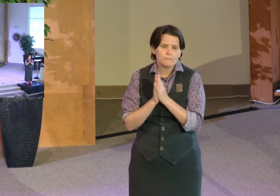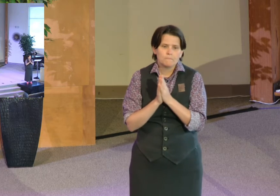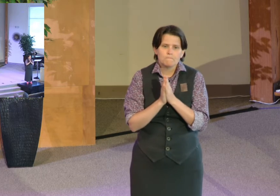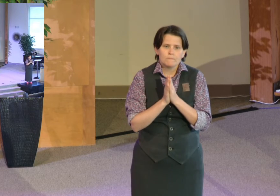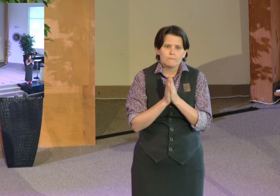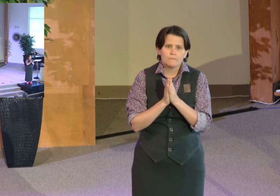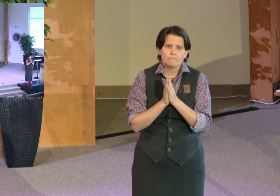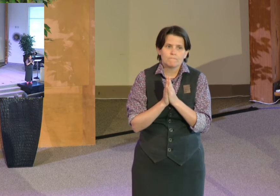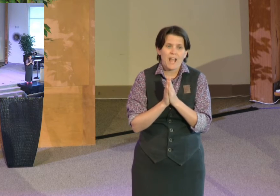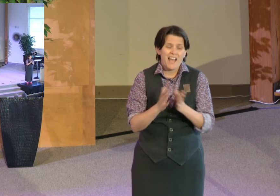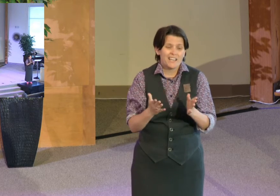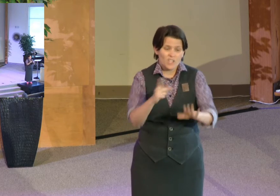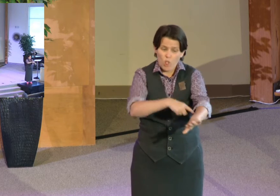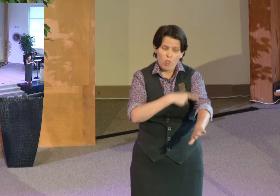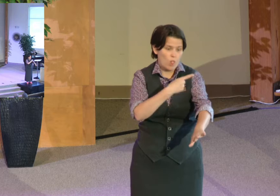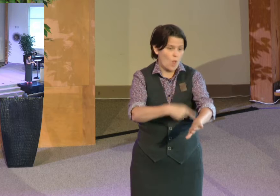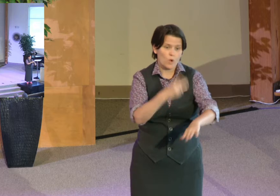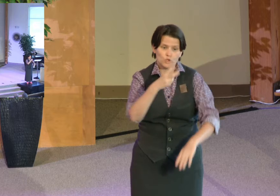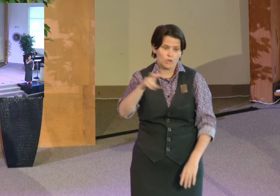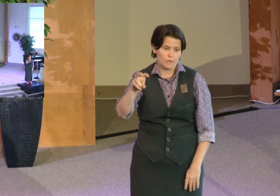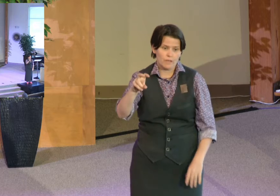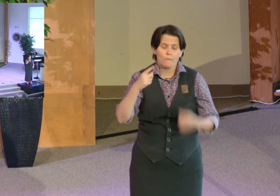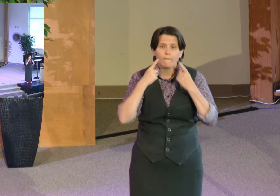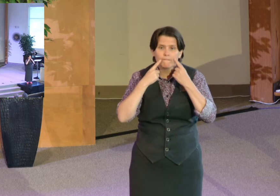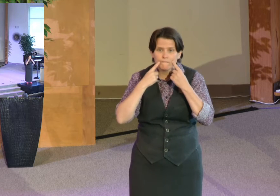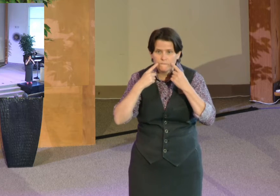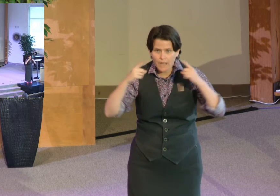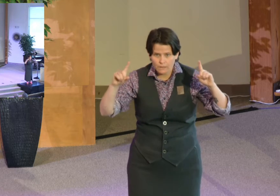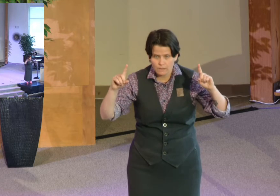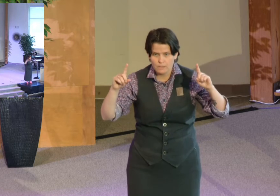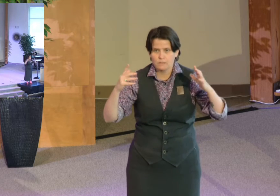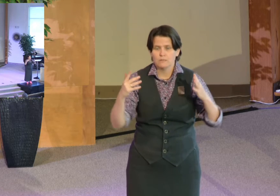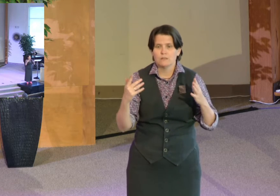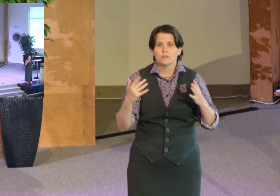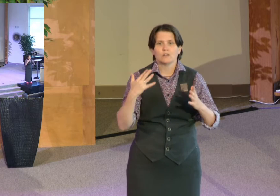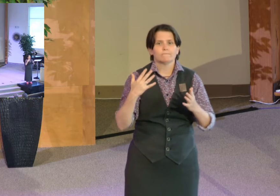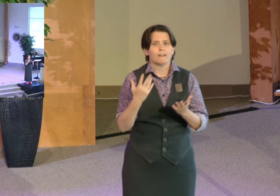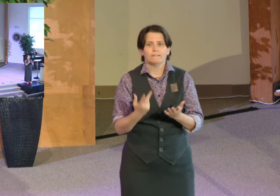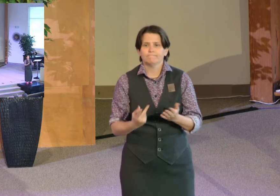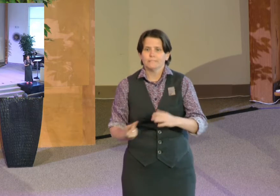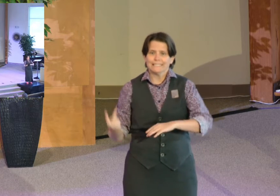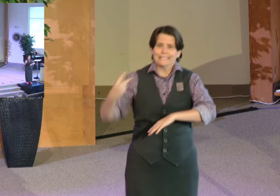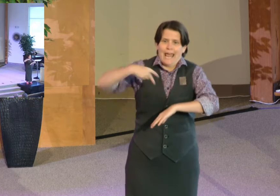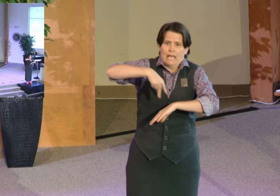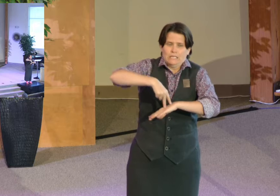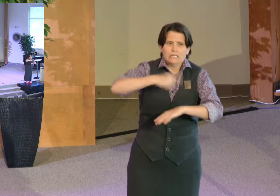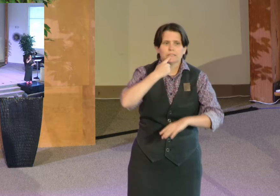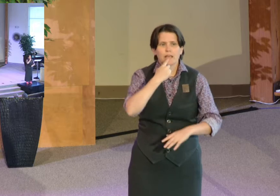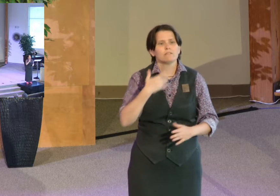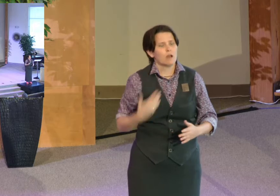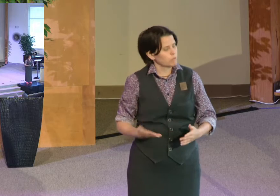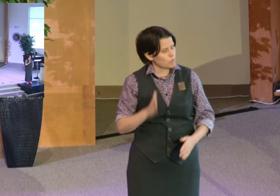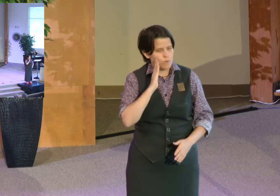up and moving from neutrality to saying this cannot stand any longer. That's powerful for